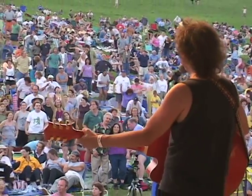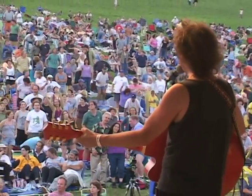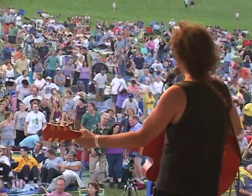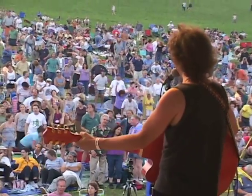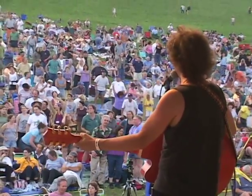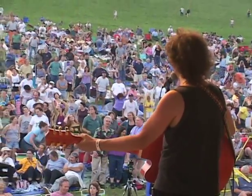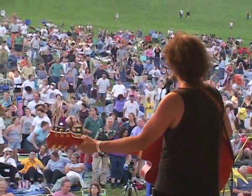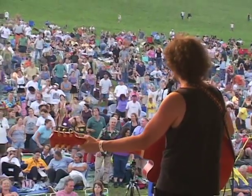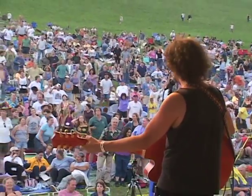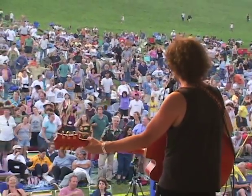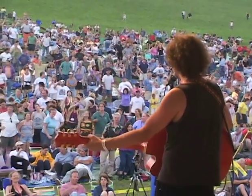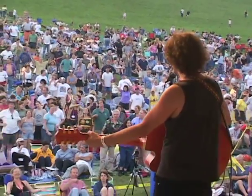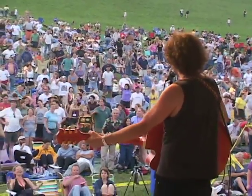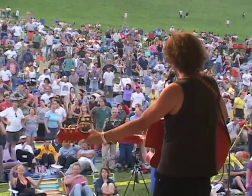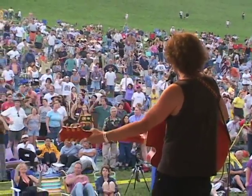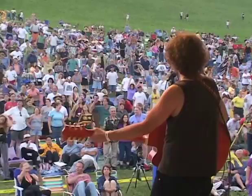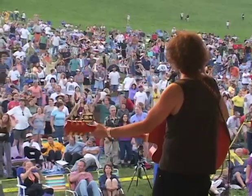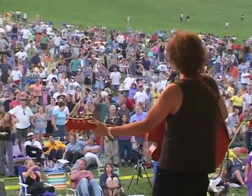Stand.